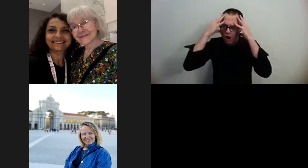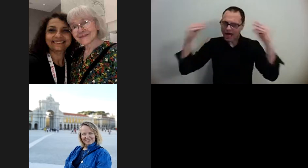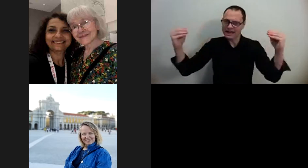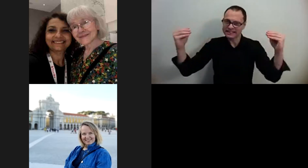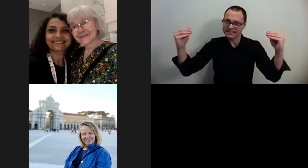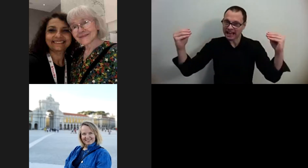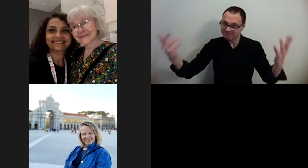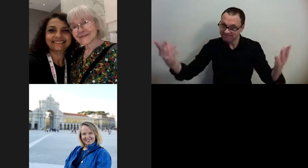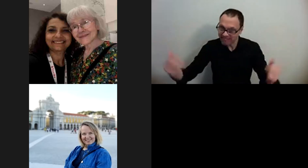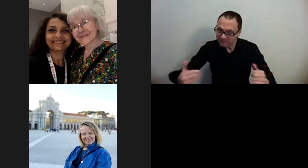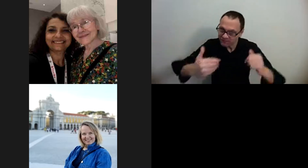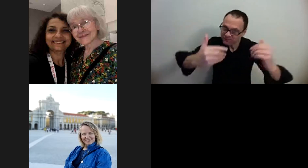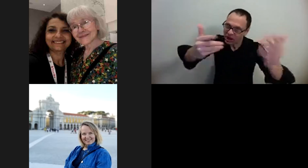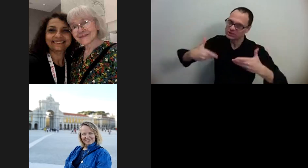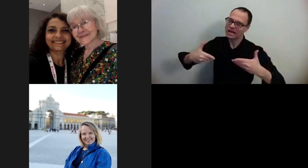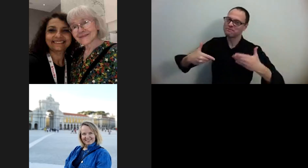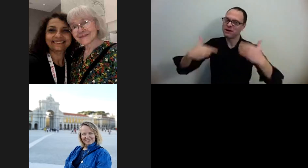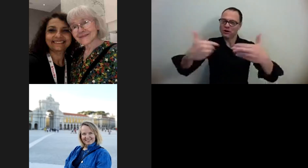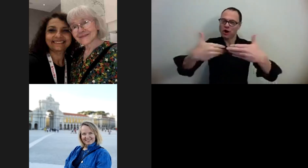Kremers. She's from Holland.